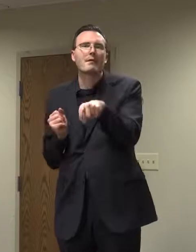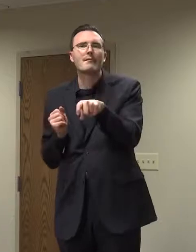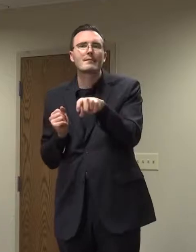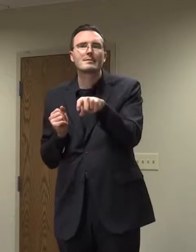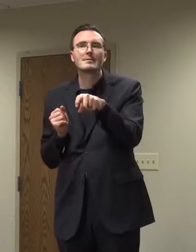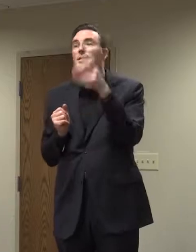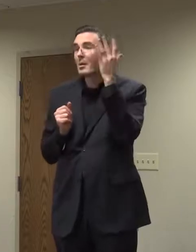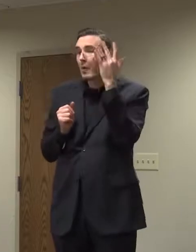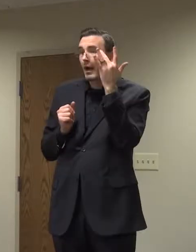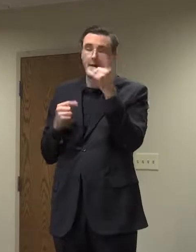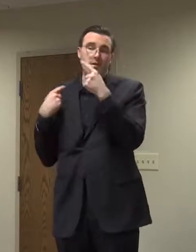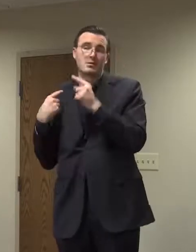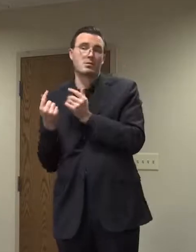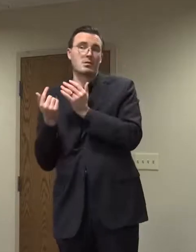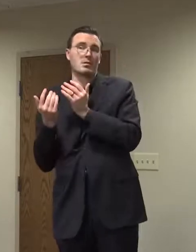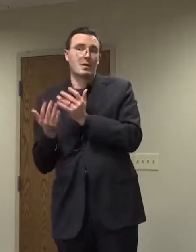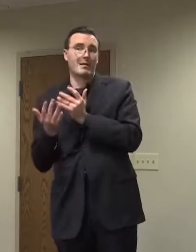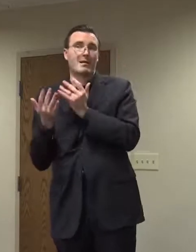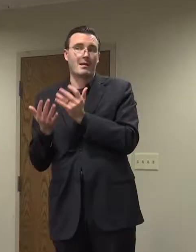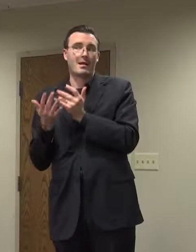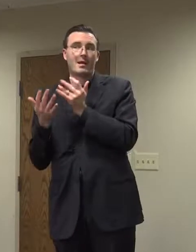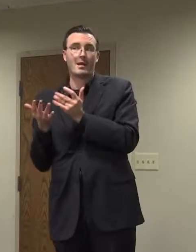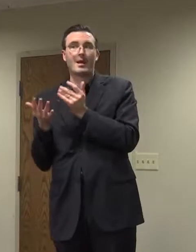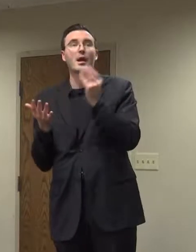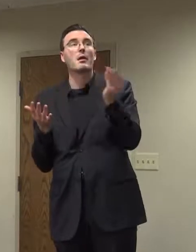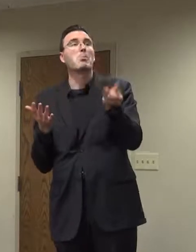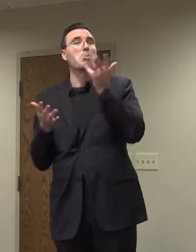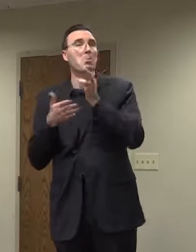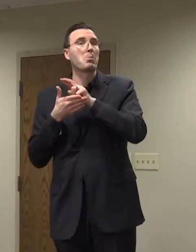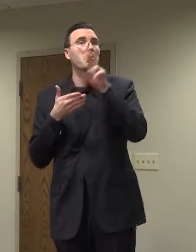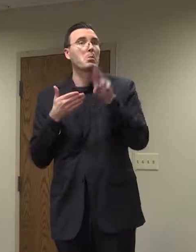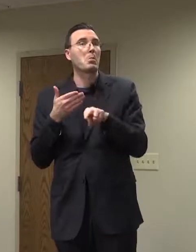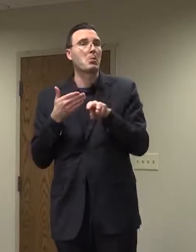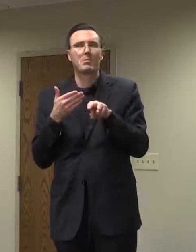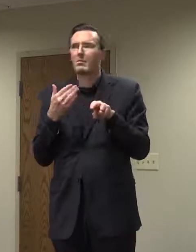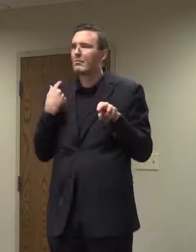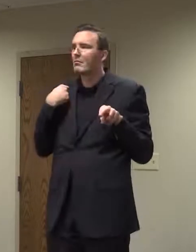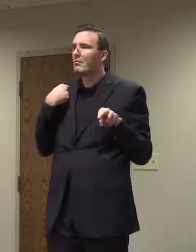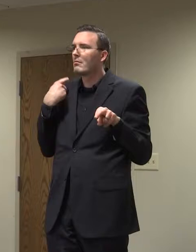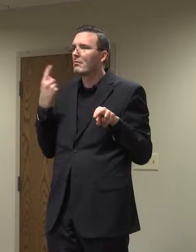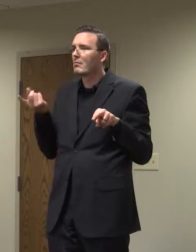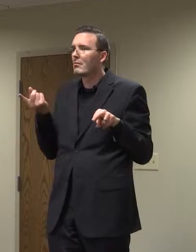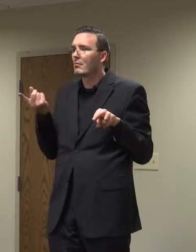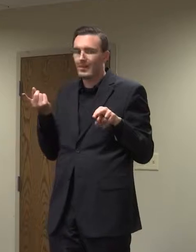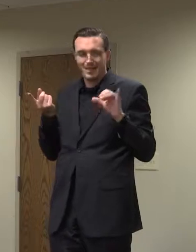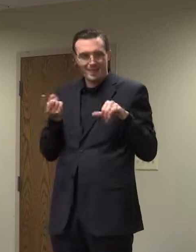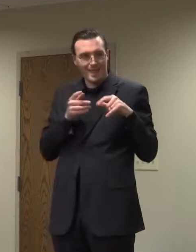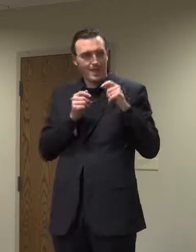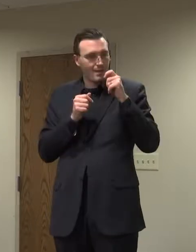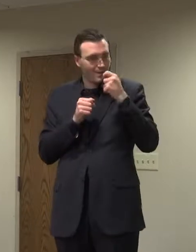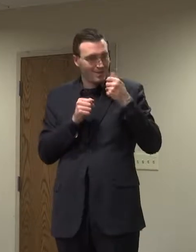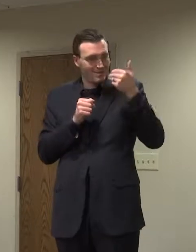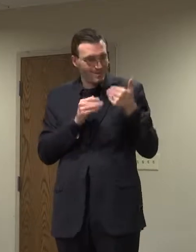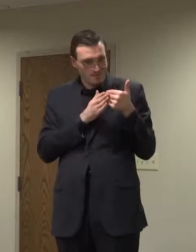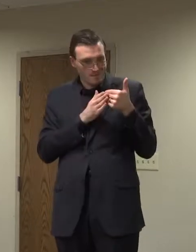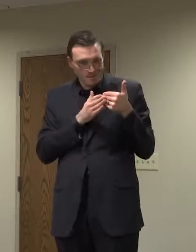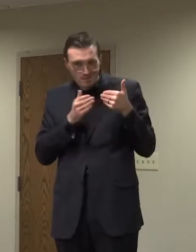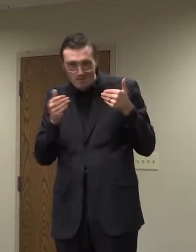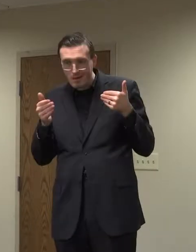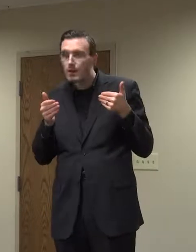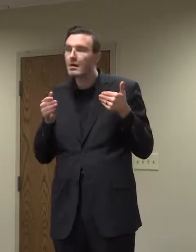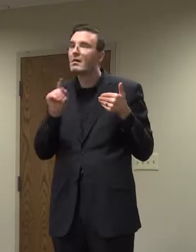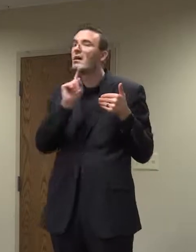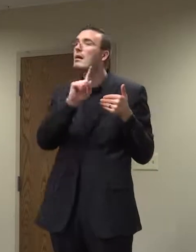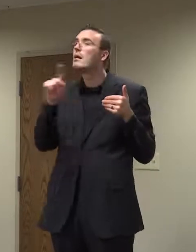your test result, and if it comes back positive, all those days ahead are all those contacts potentially that are exposed. So